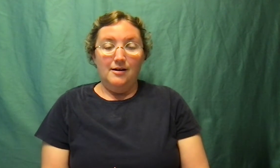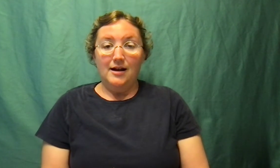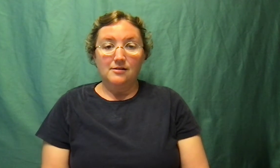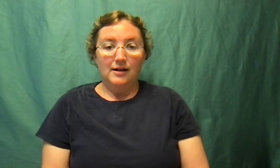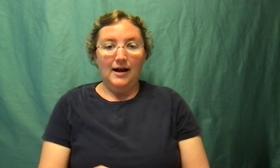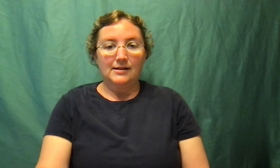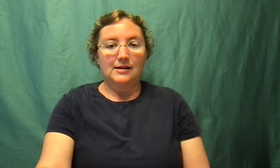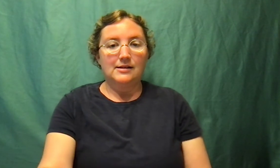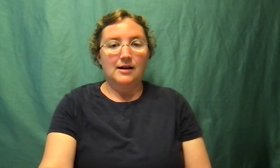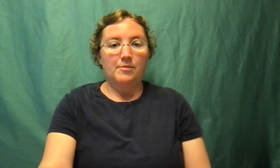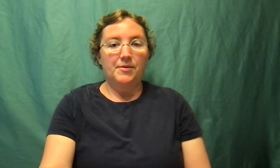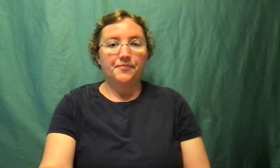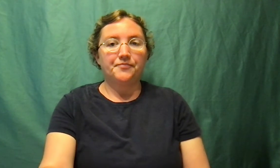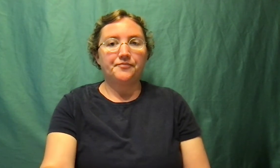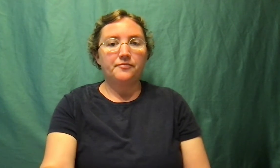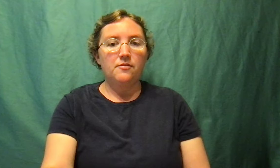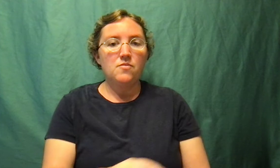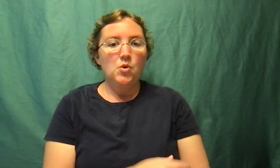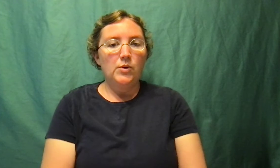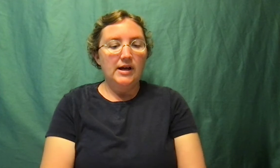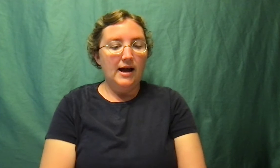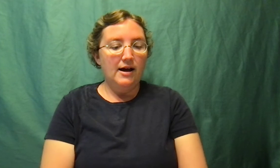Next little accent step, we have